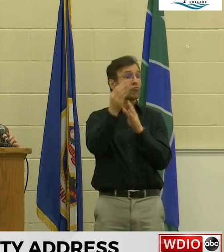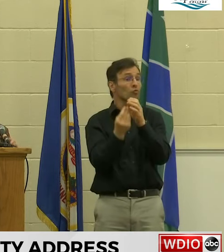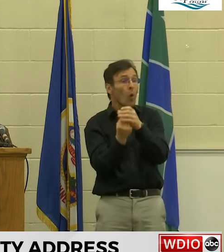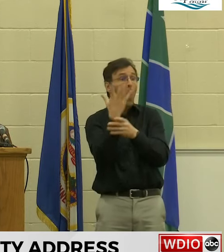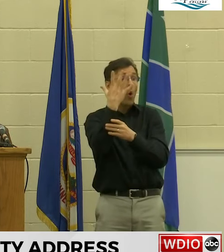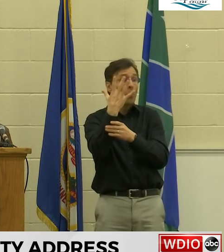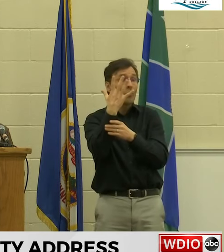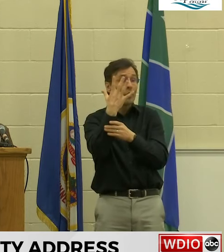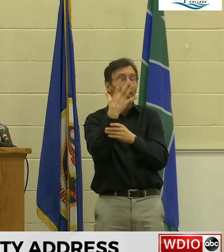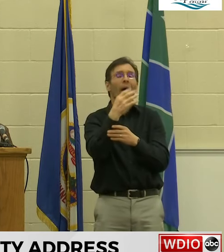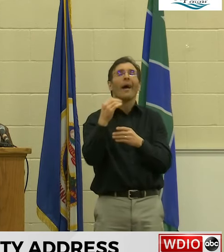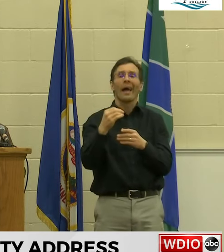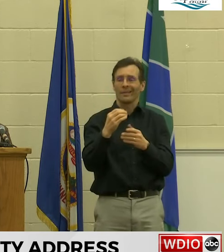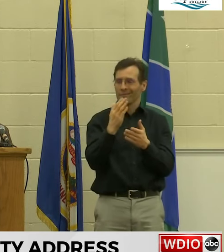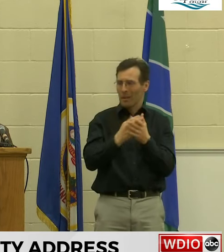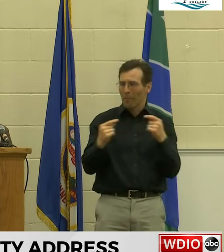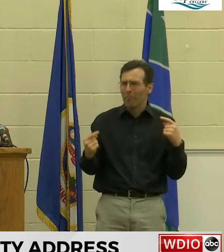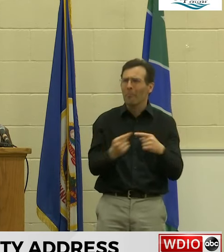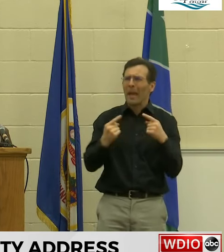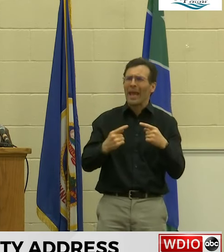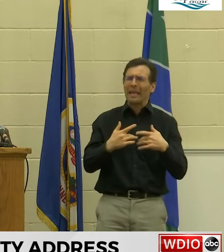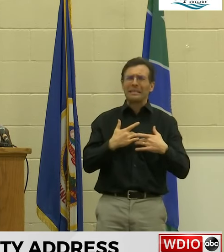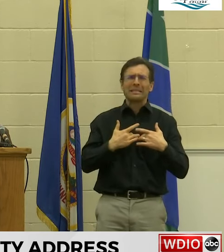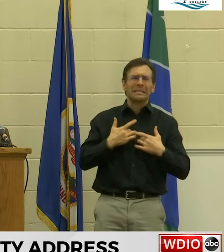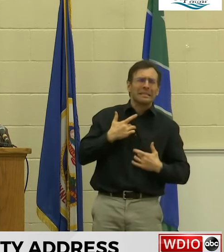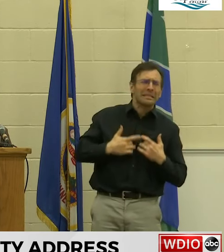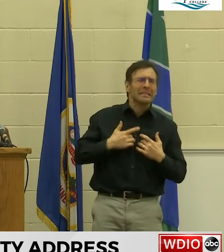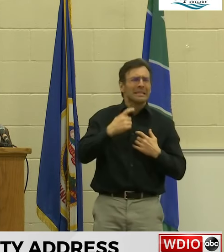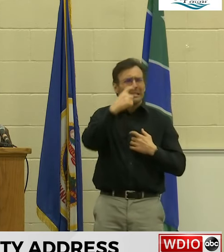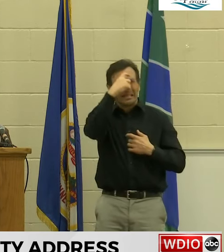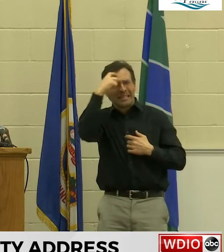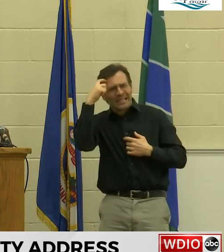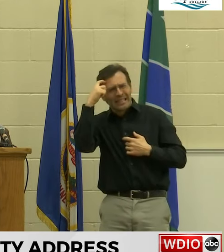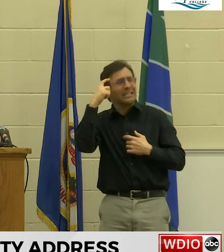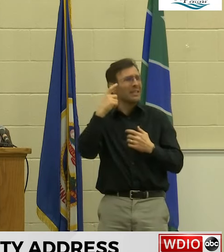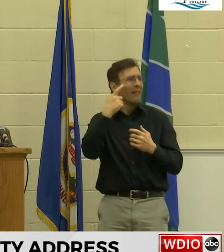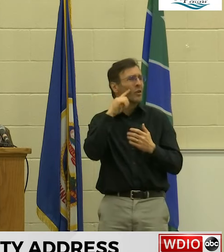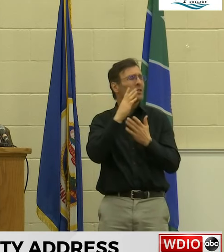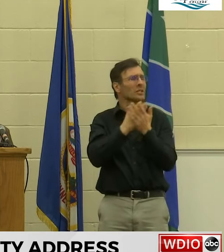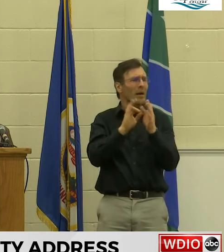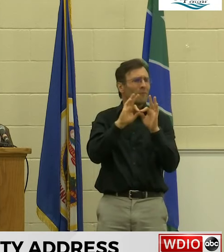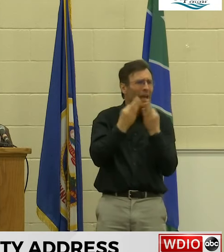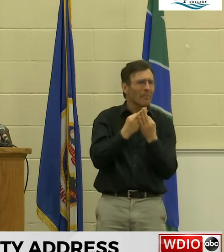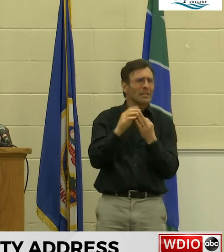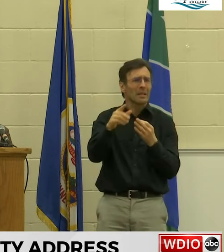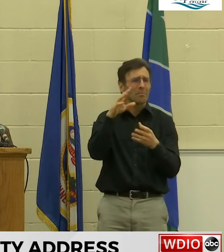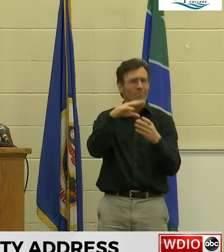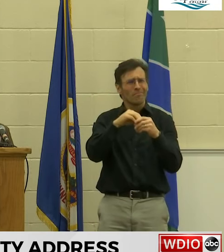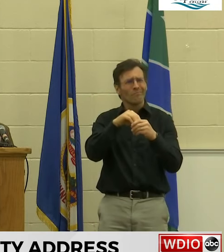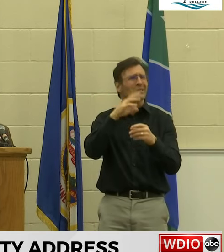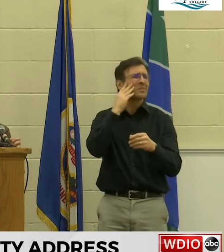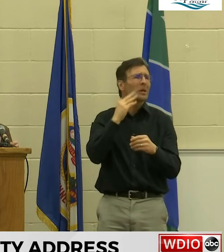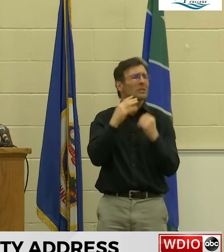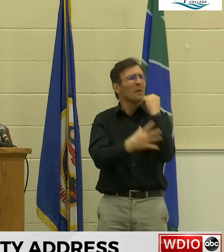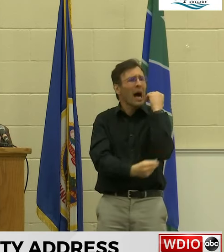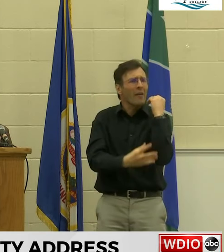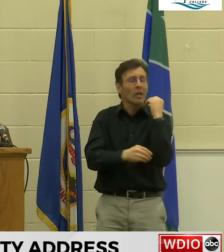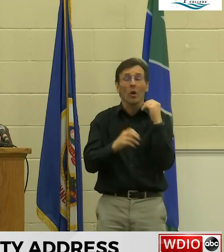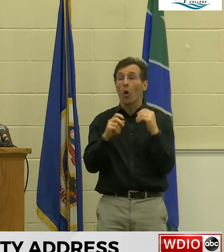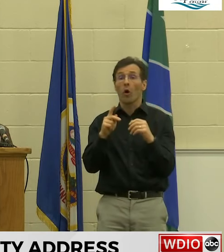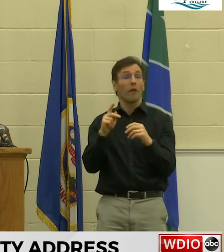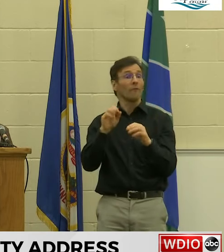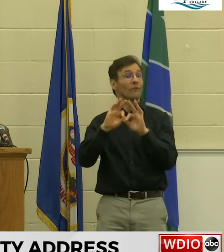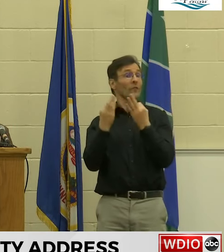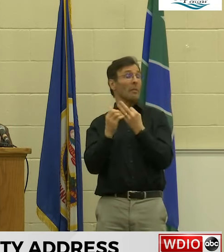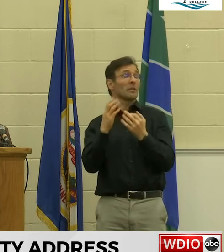stability and a source of pain and disillusionment for some families in poverty or families of color. We continue